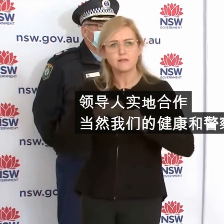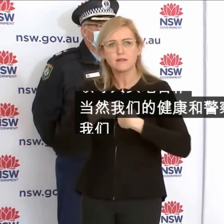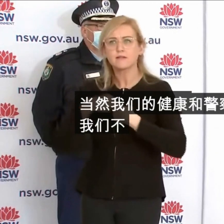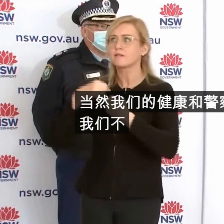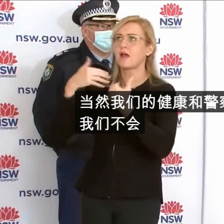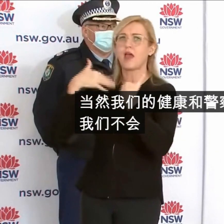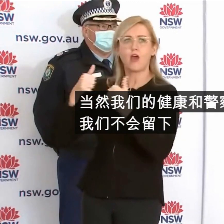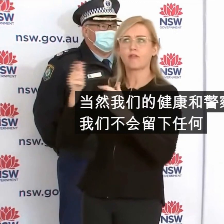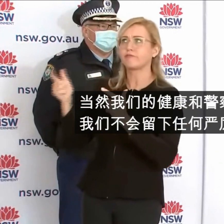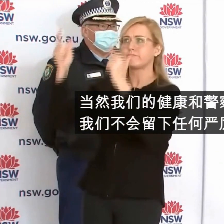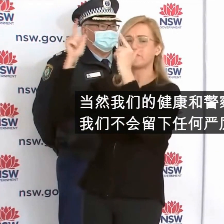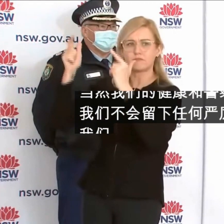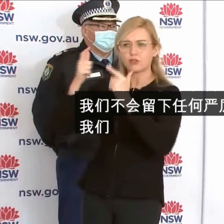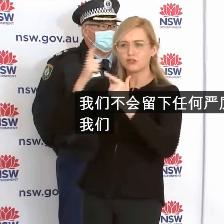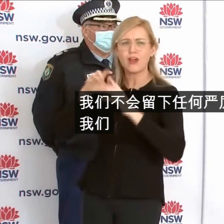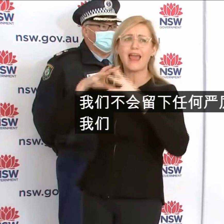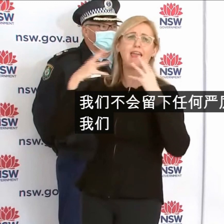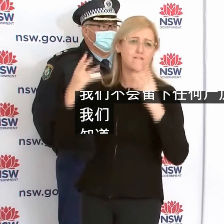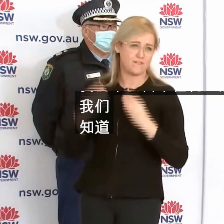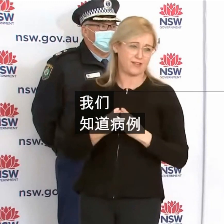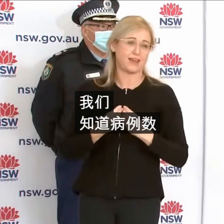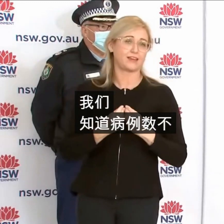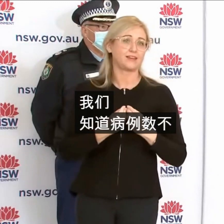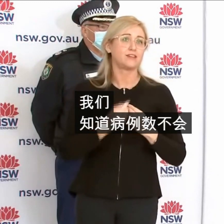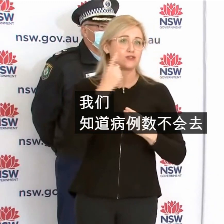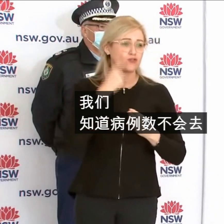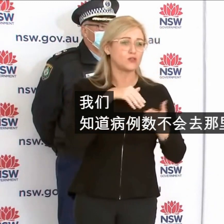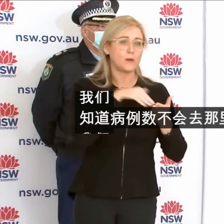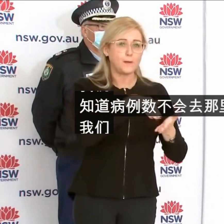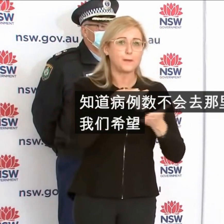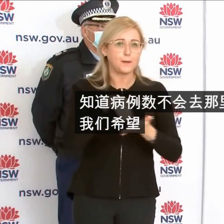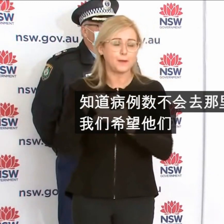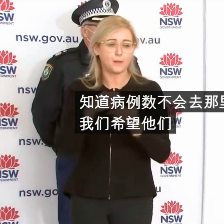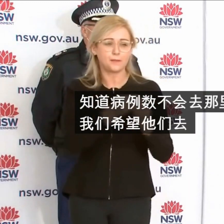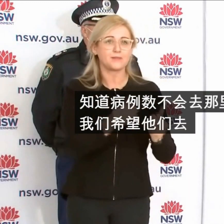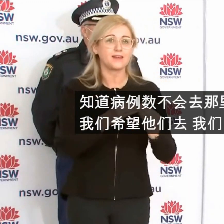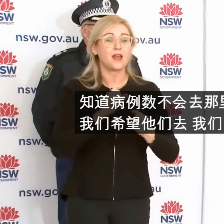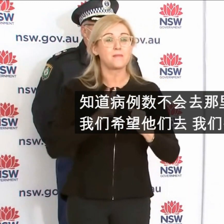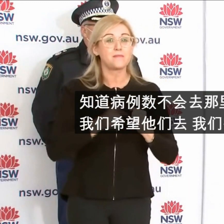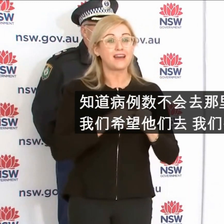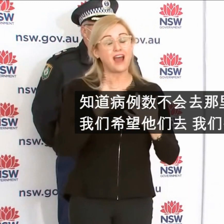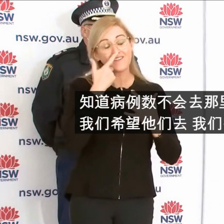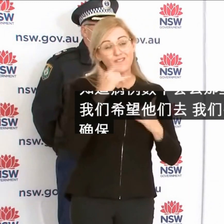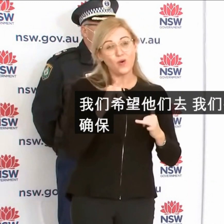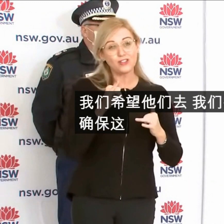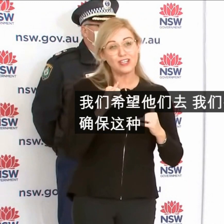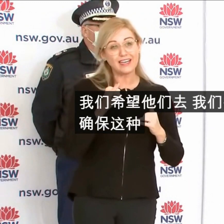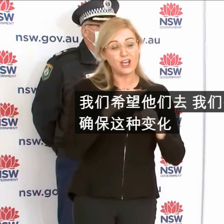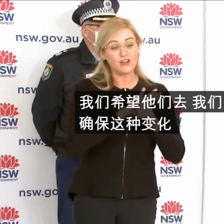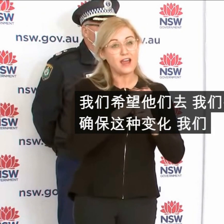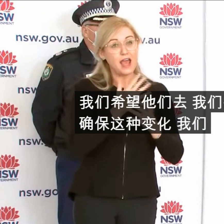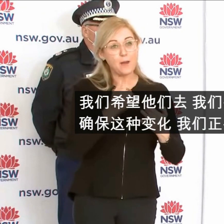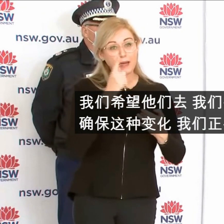experts. We're not leaving any stone unturned, but we know the case numbers aren't going where we want them to go. We need to ensure that